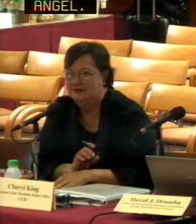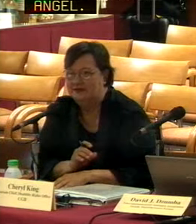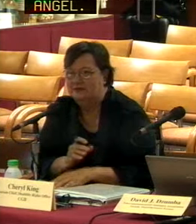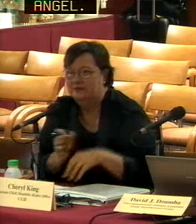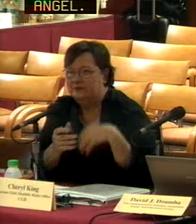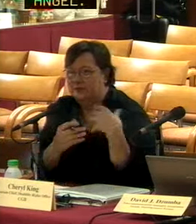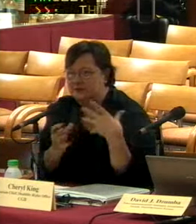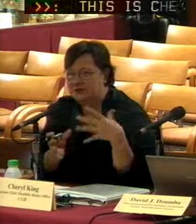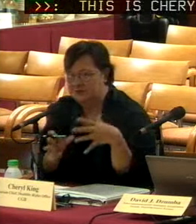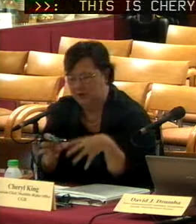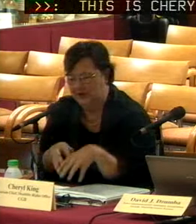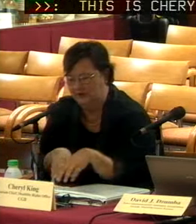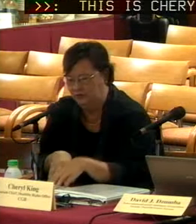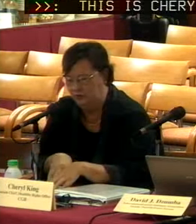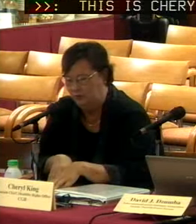you. We just wanted to